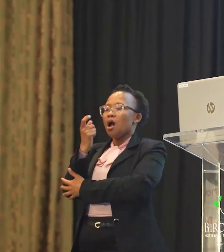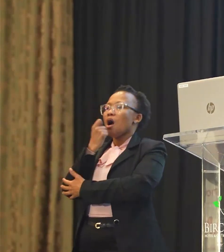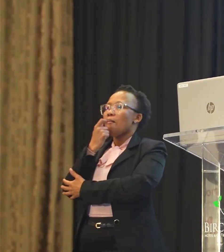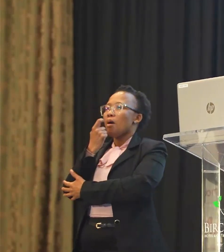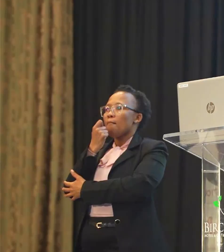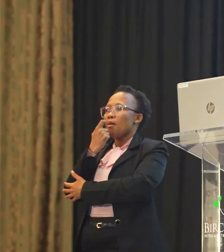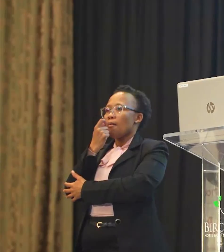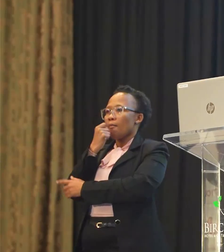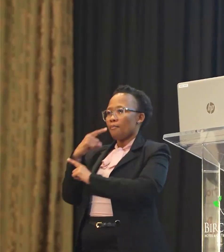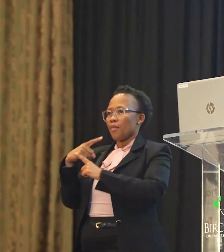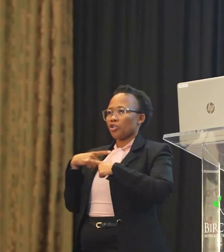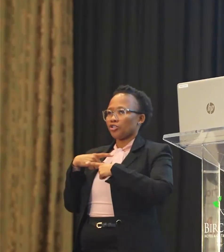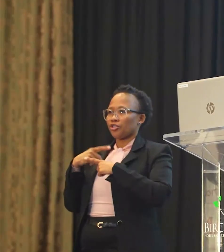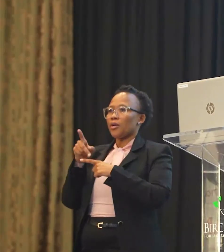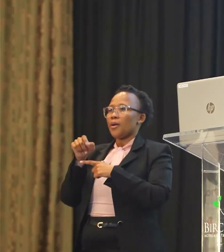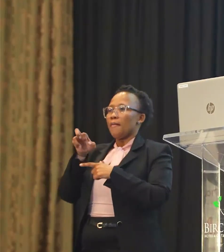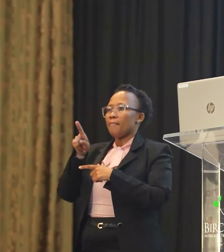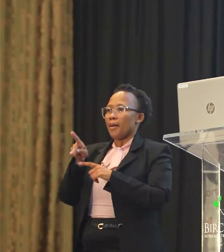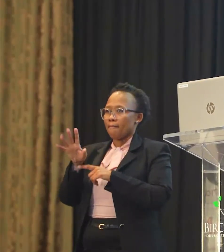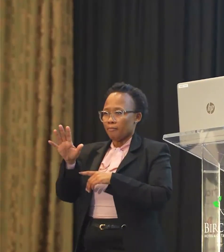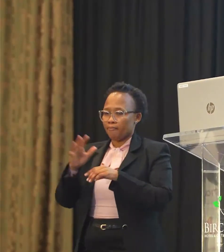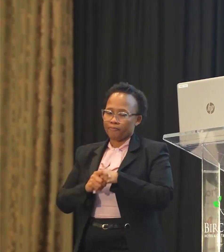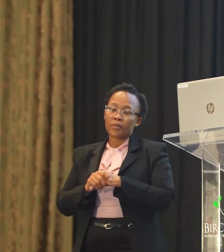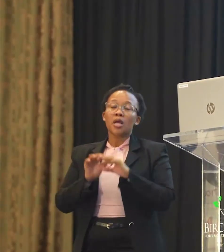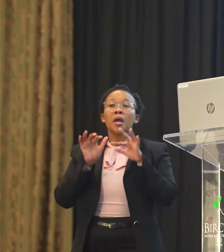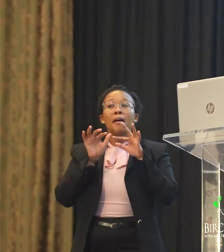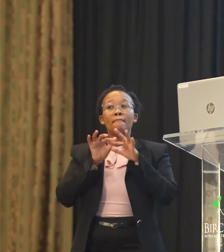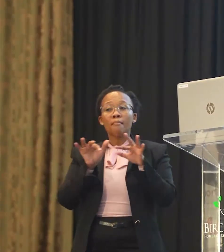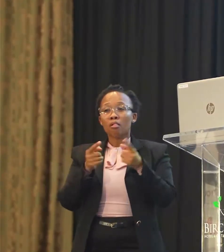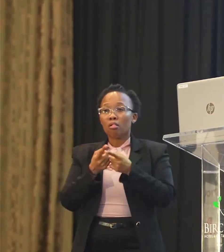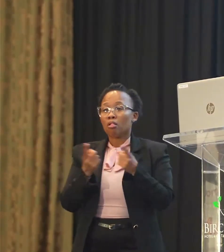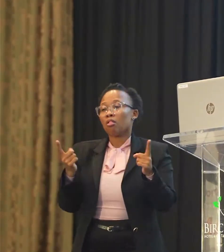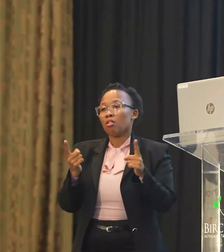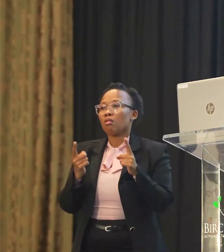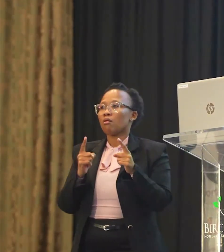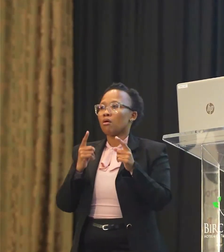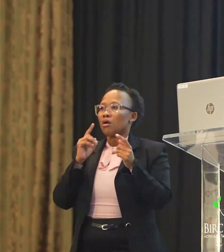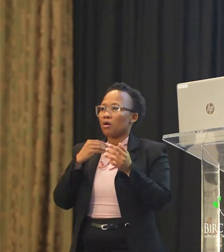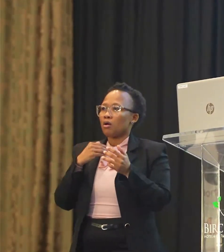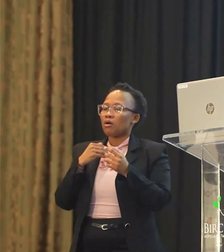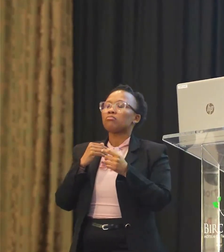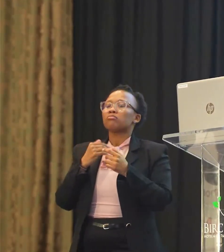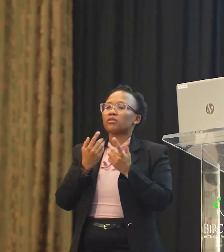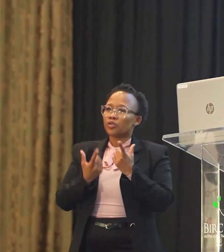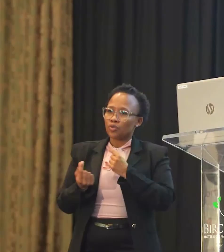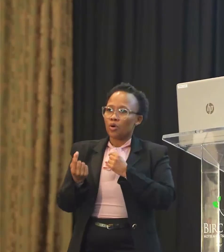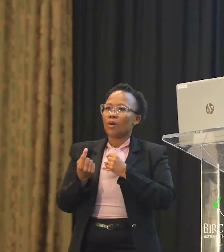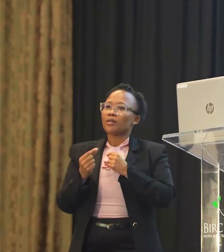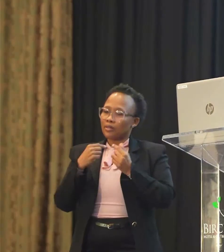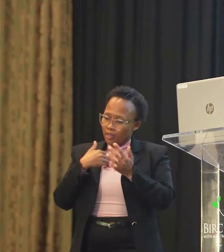PrEP. And the benefits, so that people can actually make informed decisions with uptaking them.